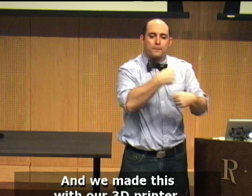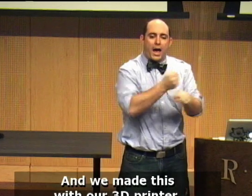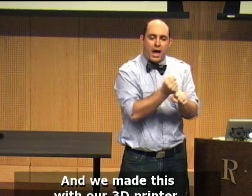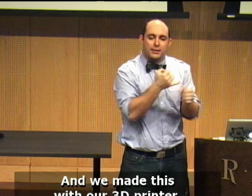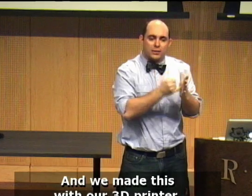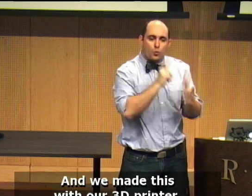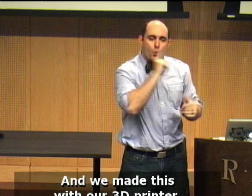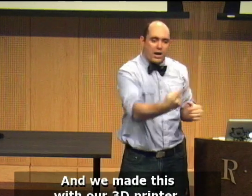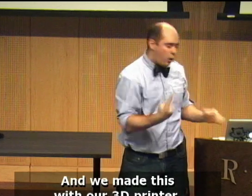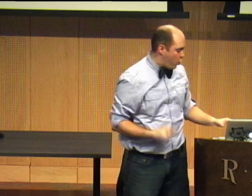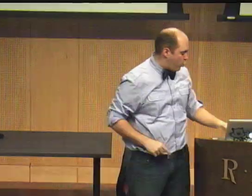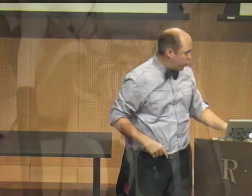printer.